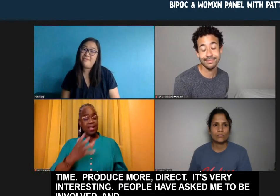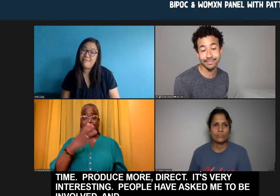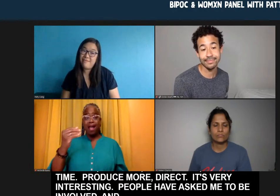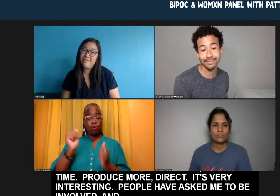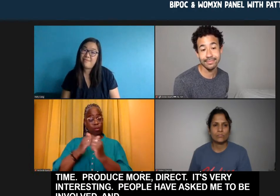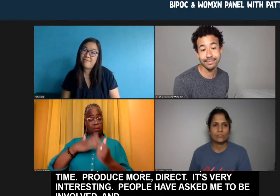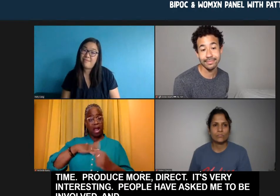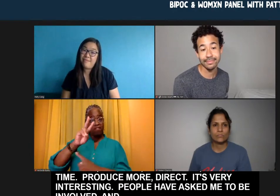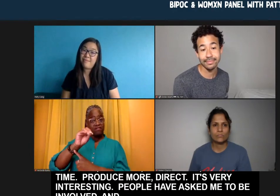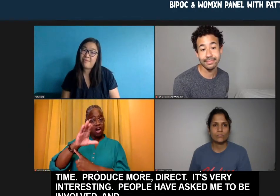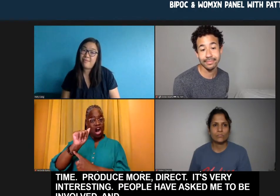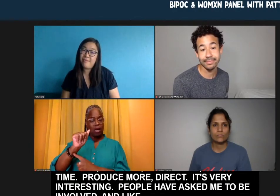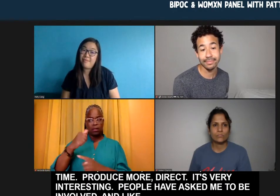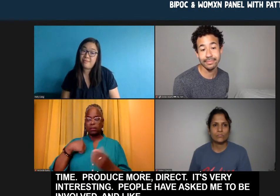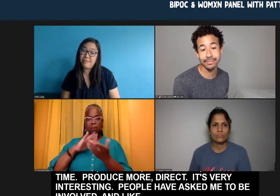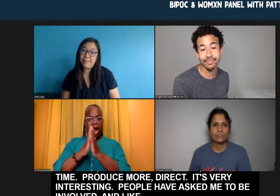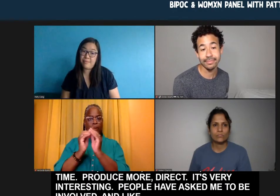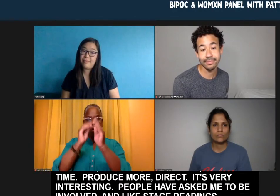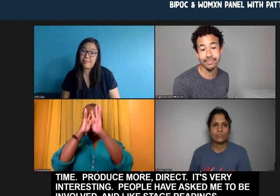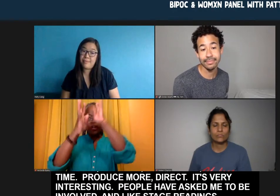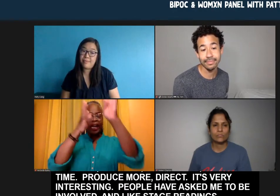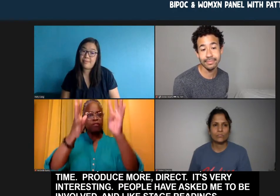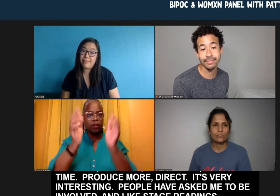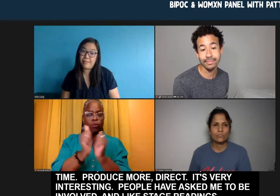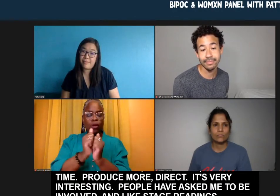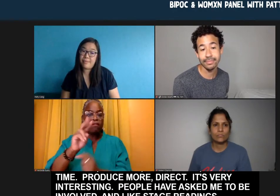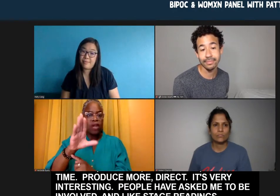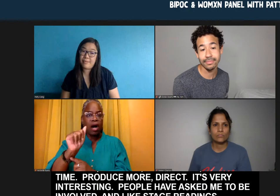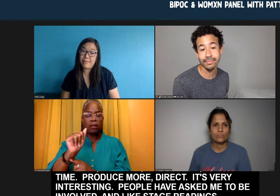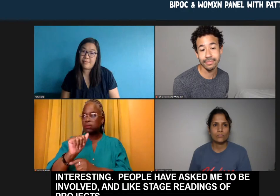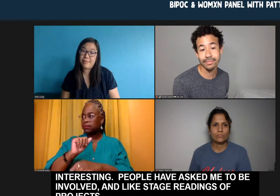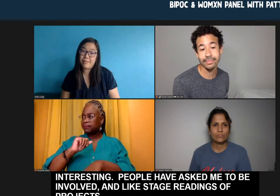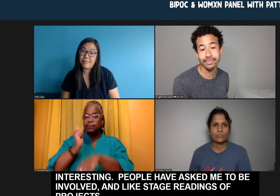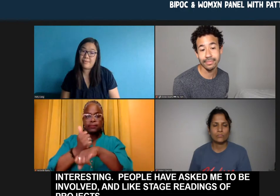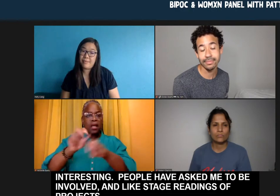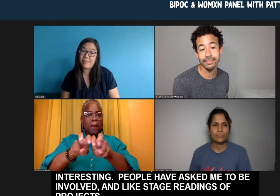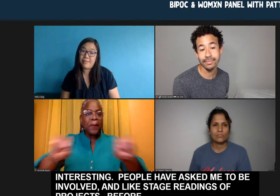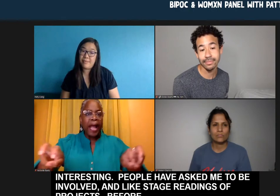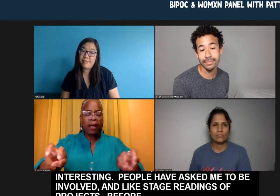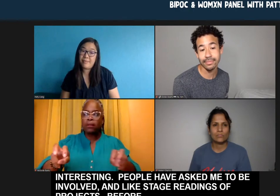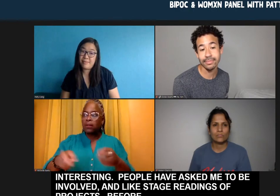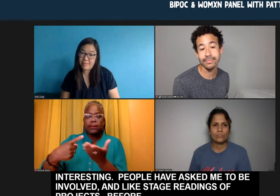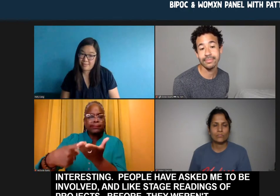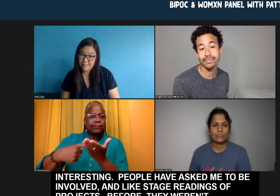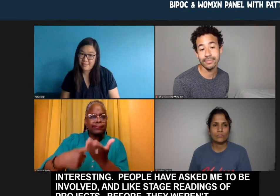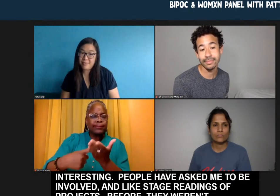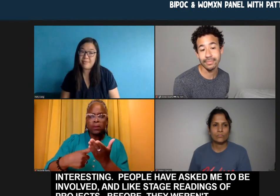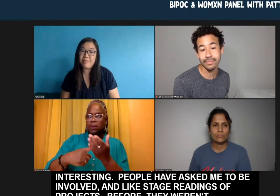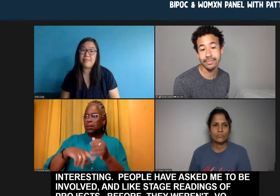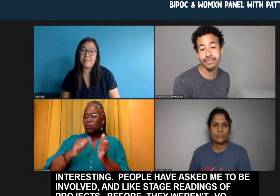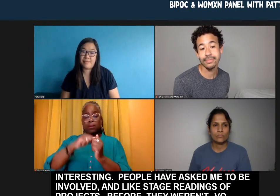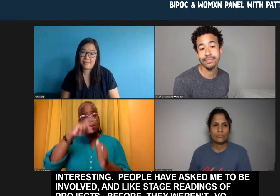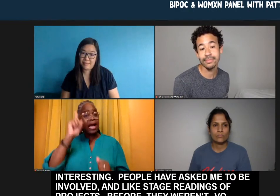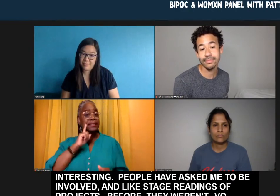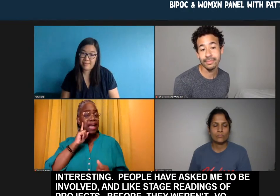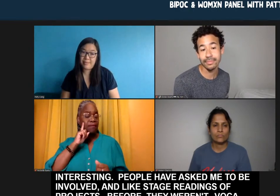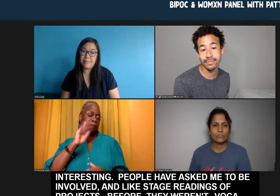projects, and before they weren't, there were, you know, and so VOCA, our group right now, has been